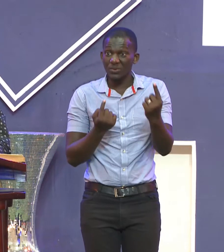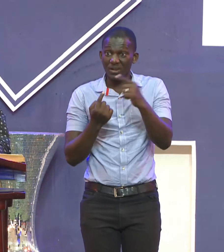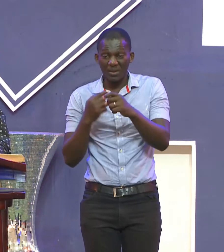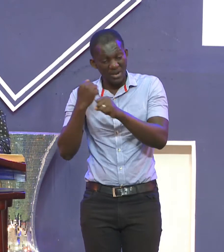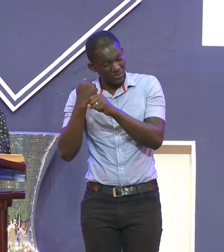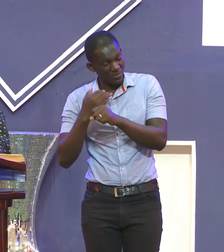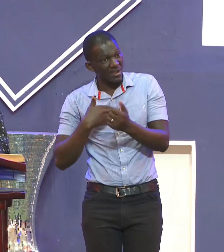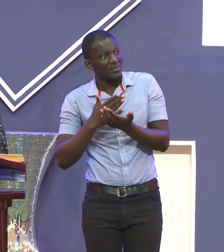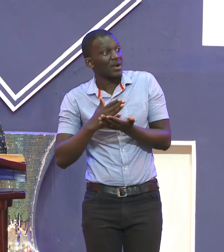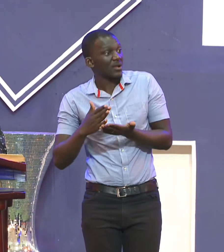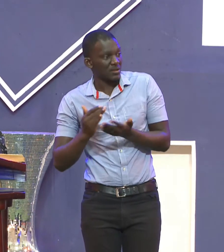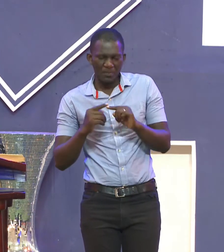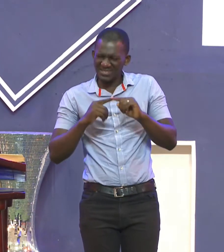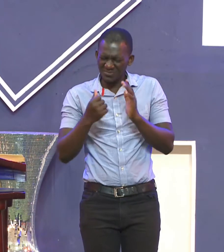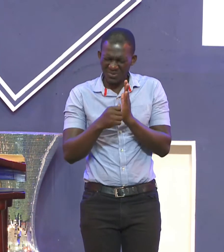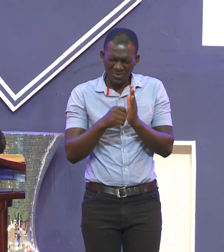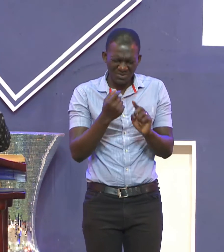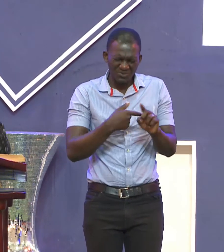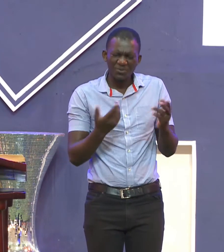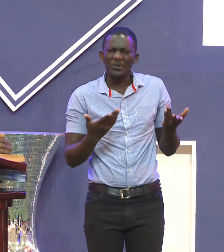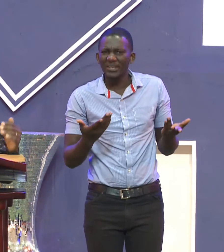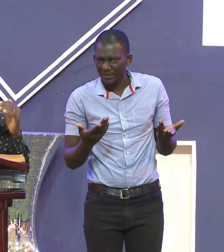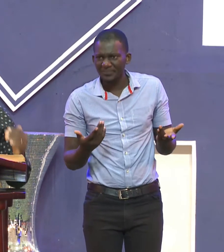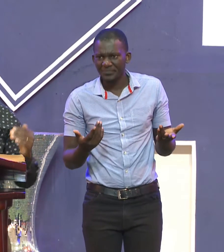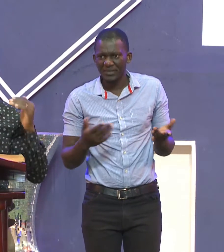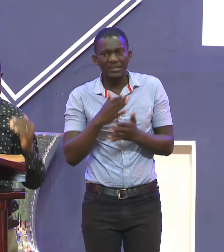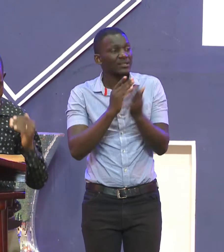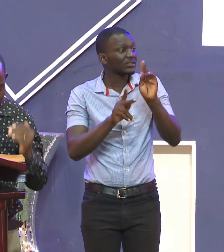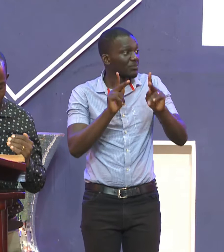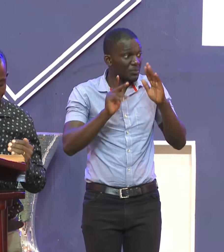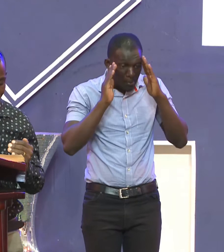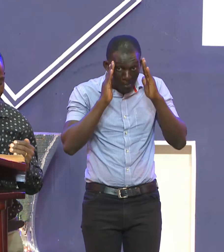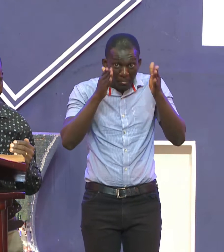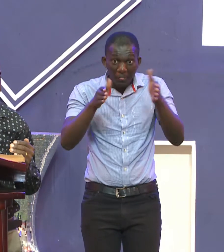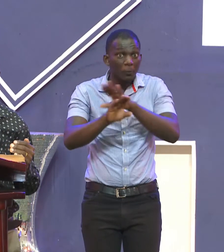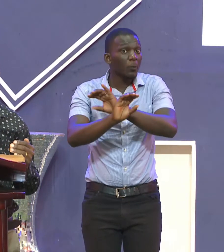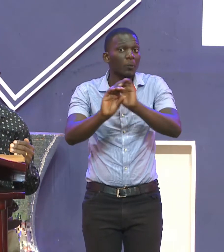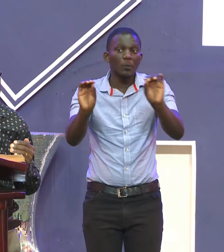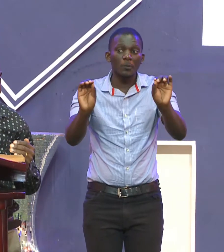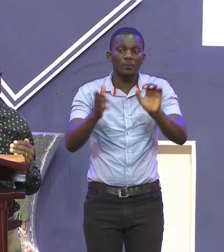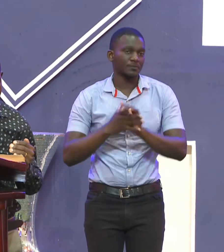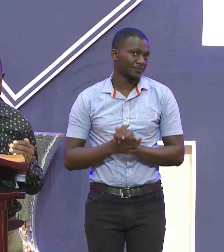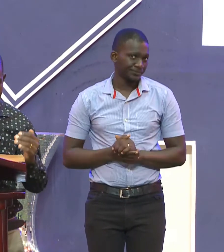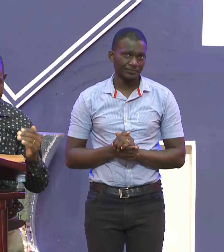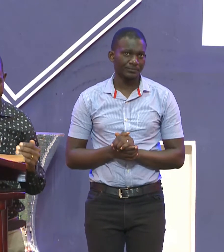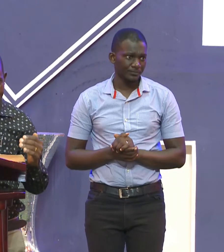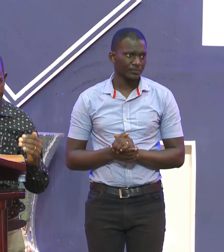my part. But where the problem is, some people do not pay